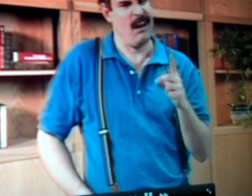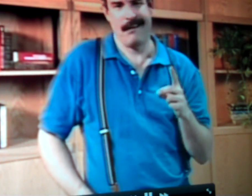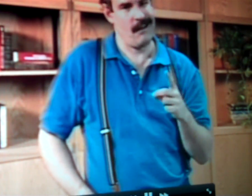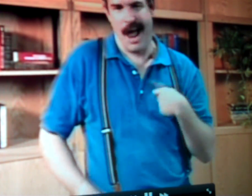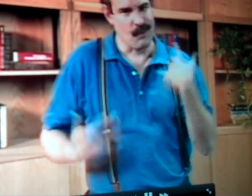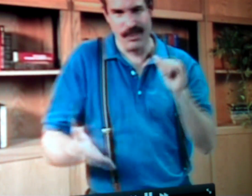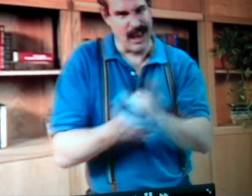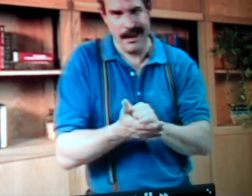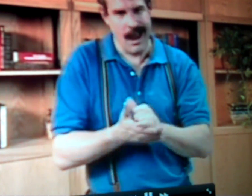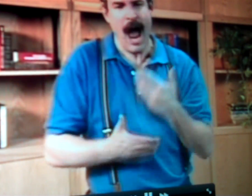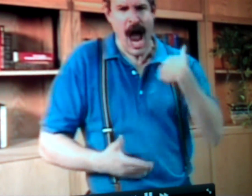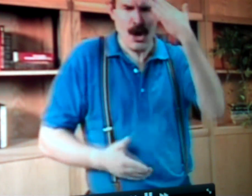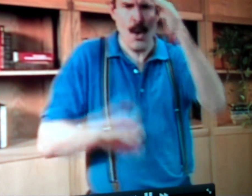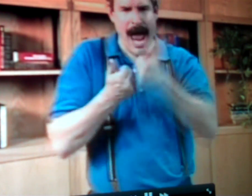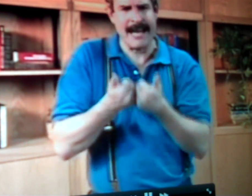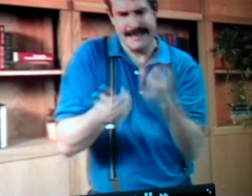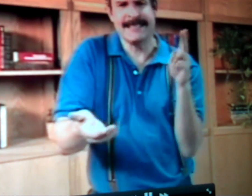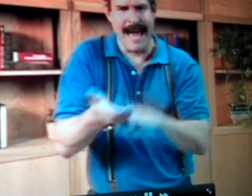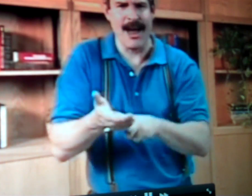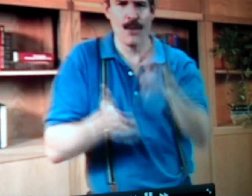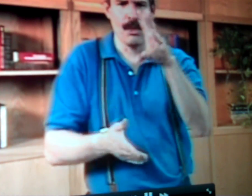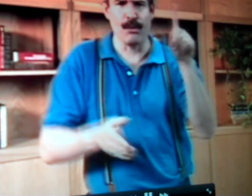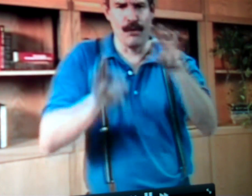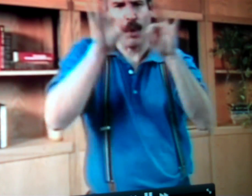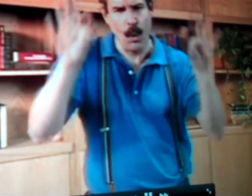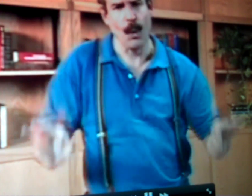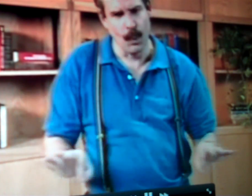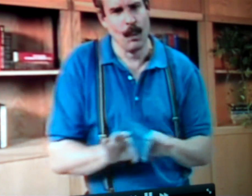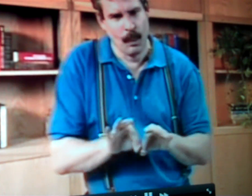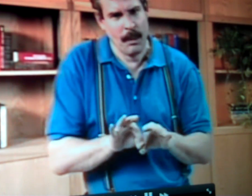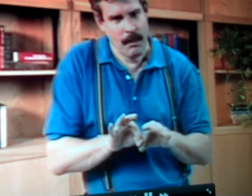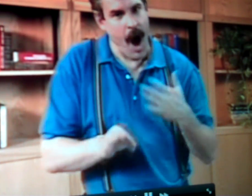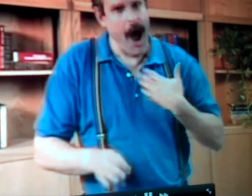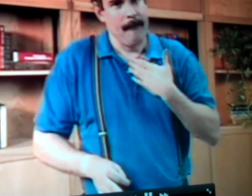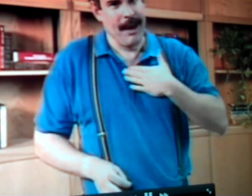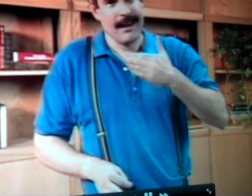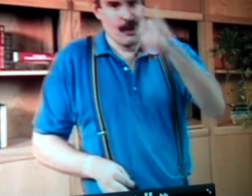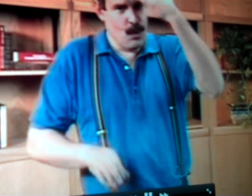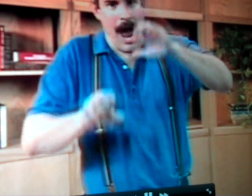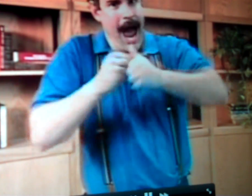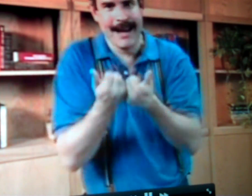I thought I couldn't survive and that I wanted to withdraw, so I needed to get a withdrawal form.